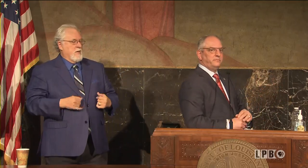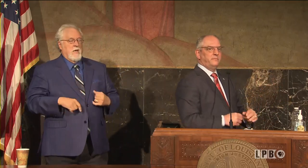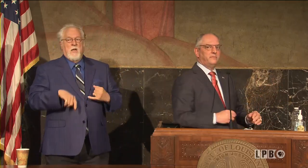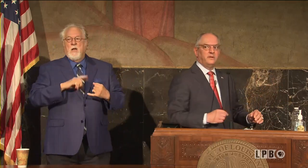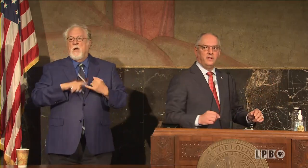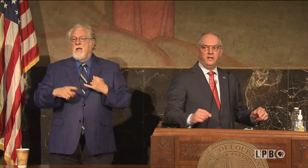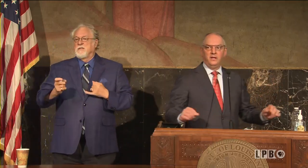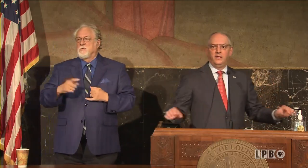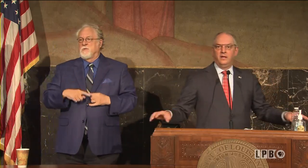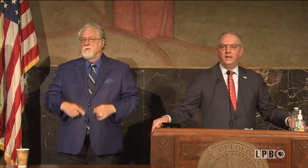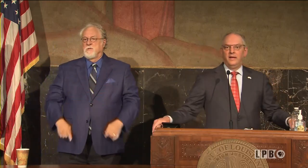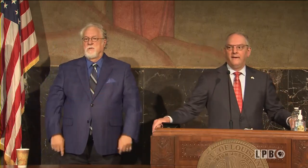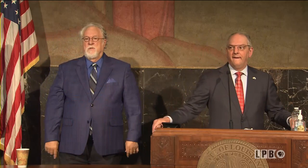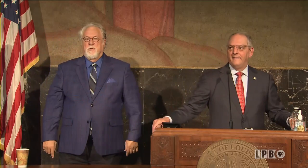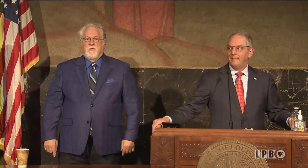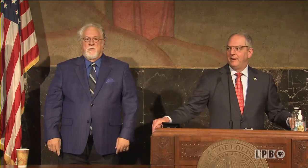one.